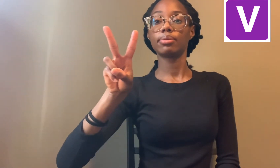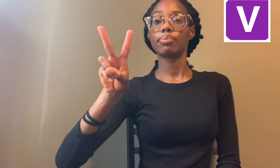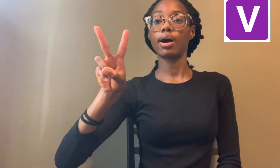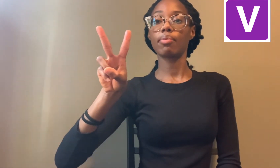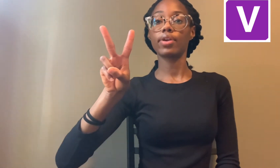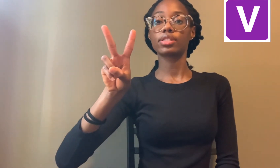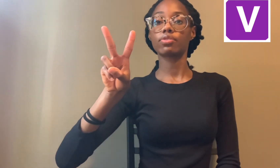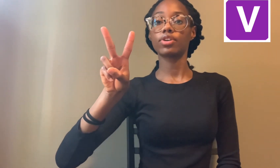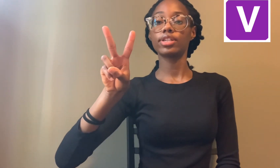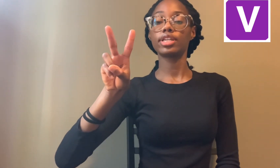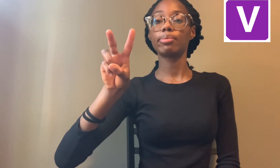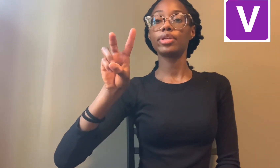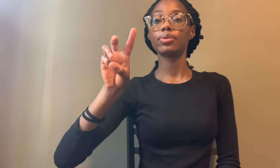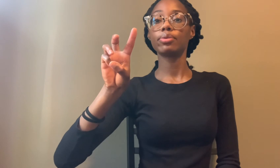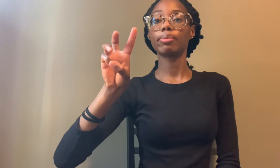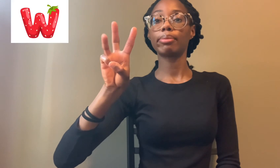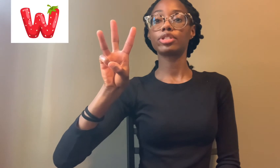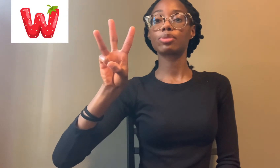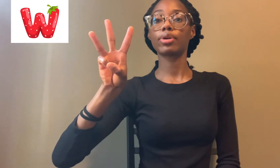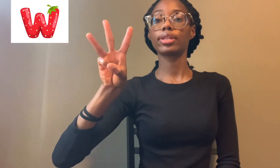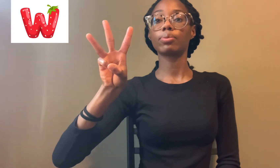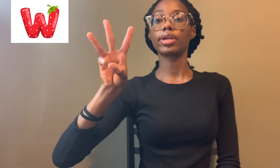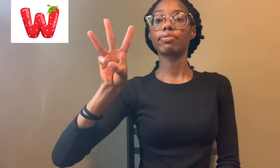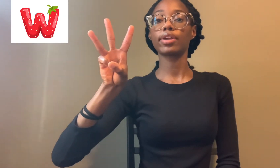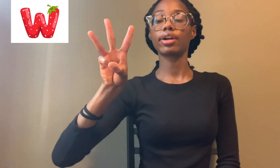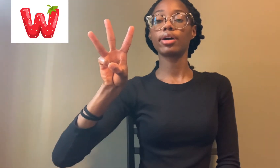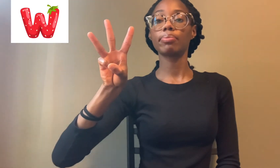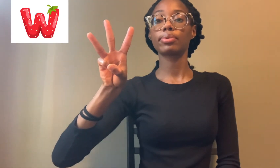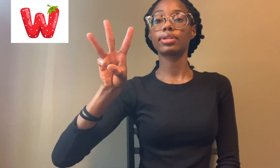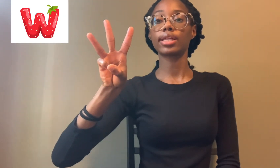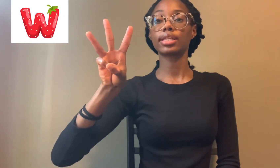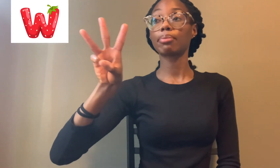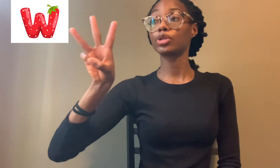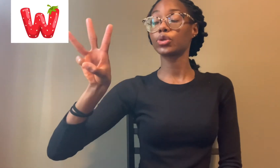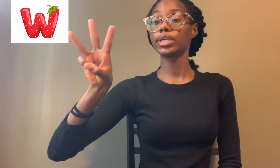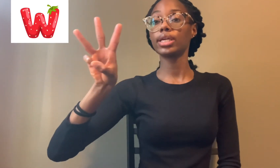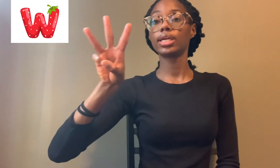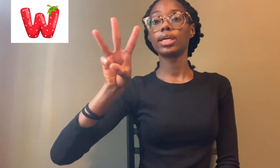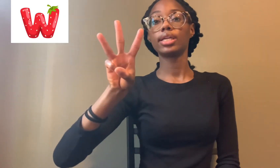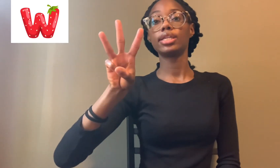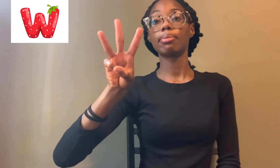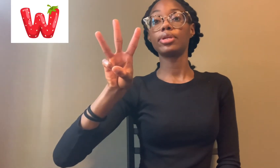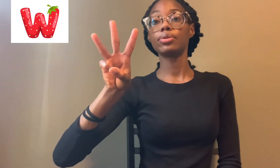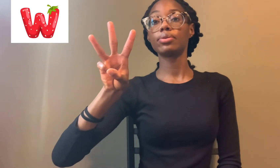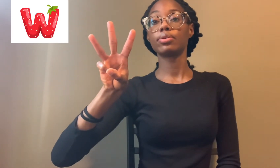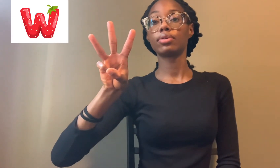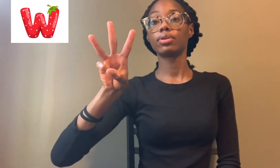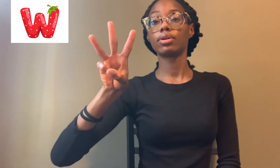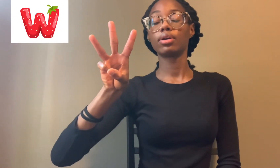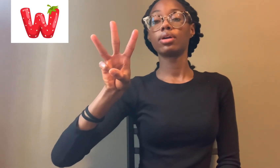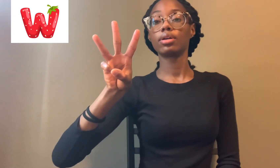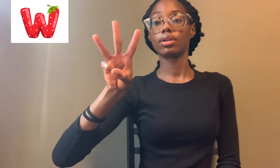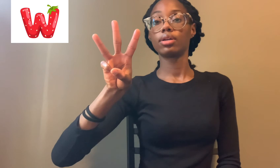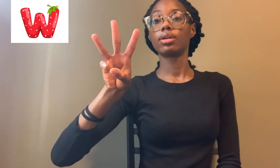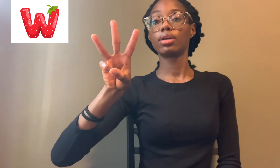Palm facing front. W. Remember, just bring the ring finger up, like the number 3. W.